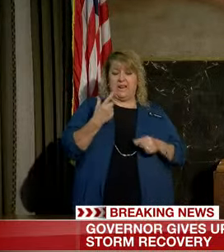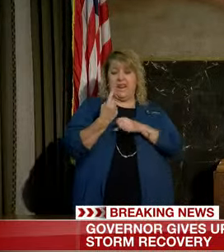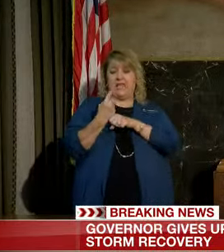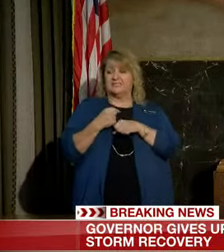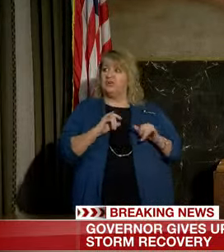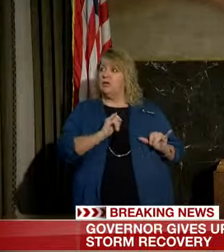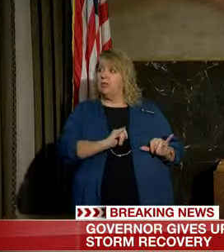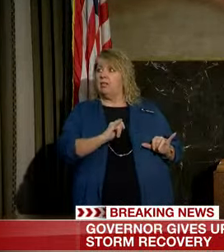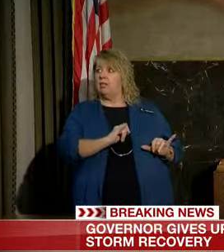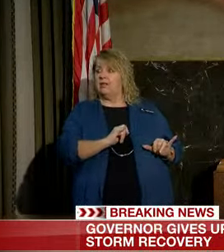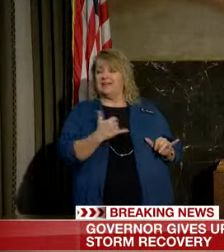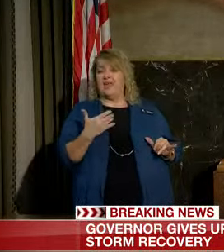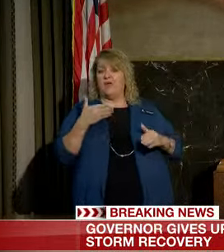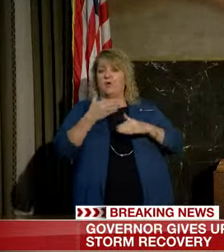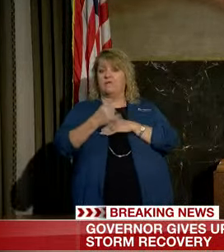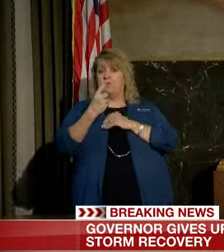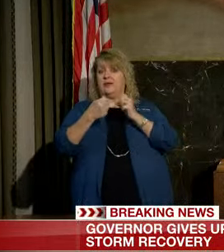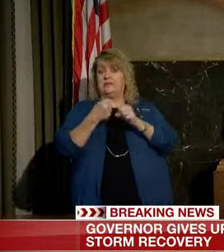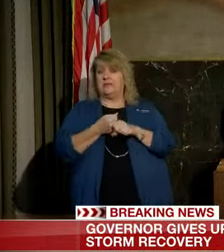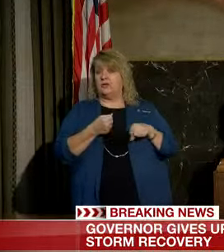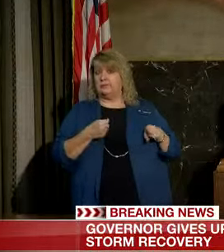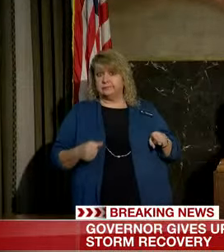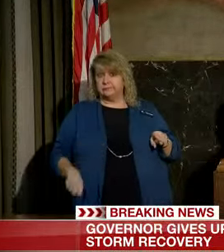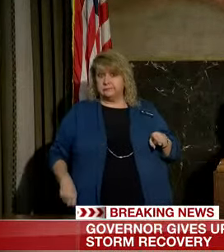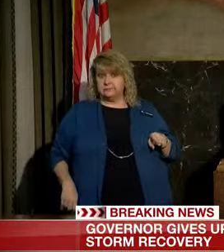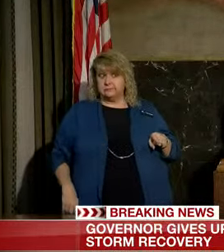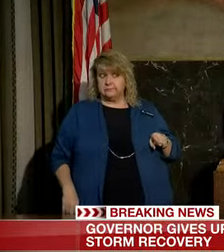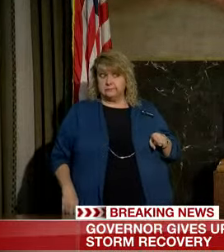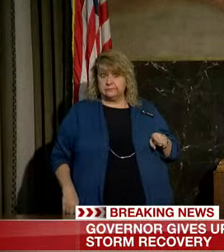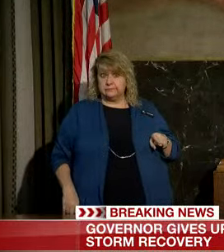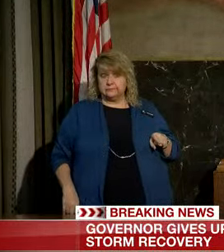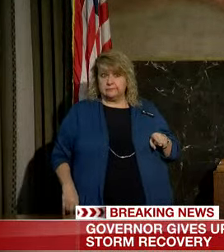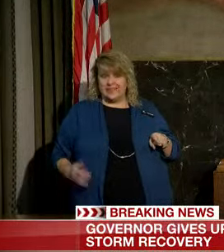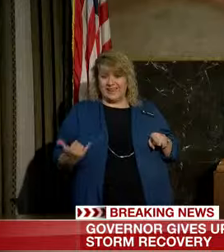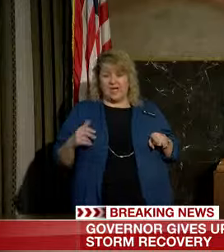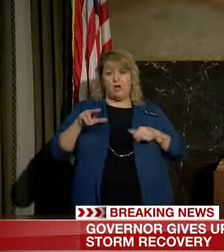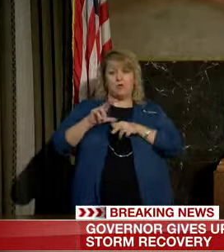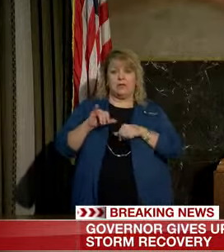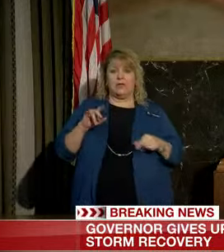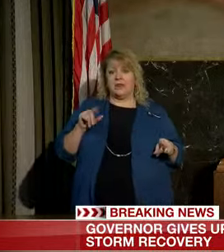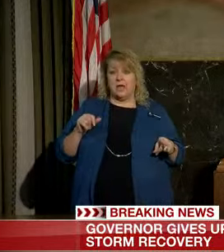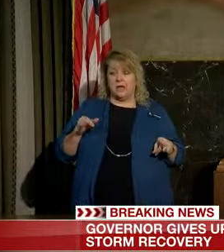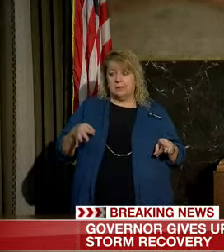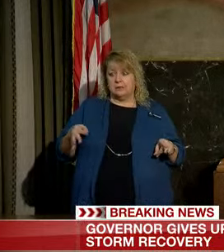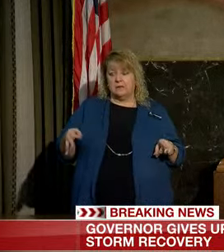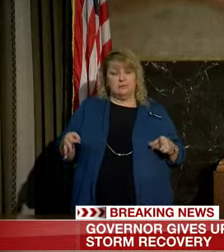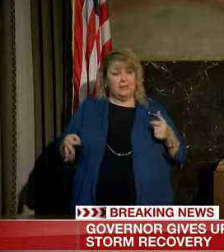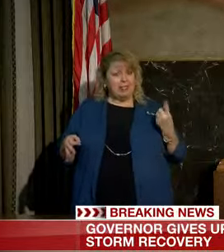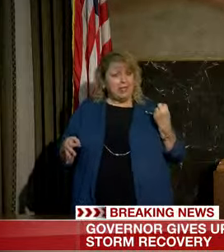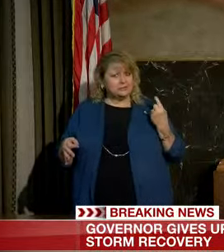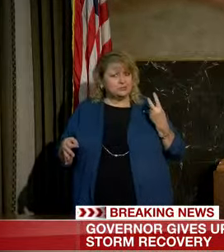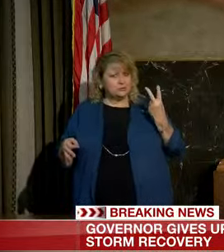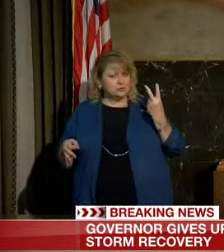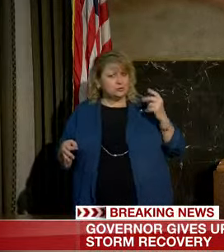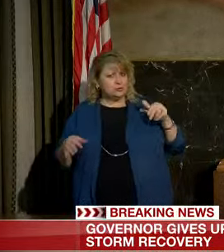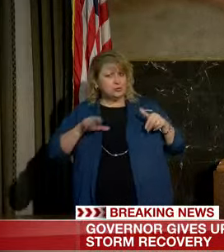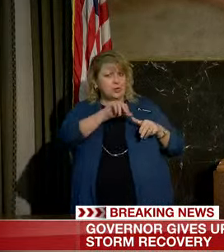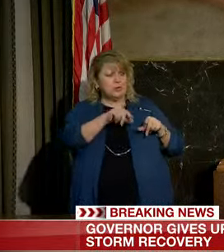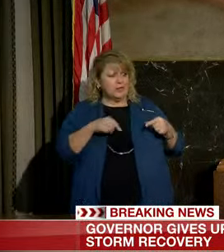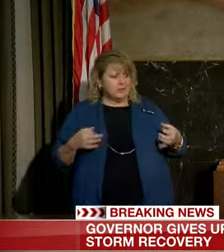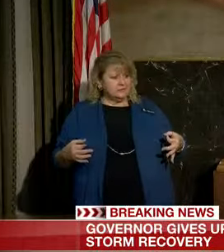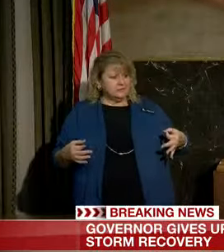We're nowhere near the amount of time having elapsed after Hurricane Ida yet, as was the case before these